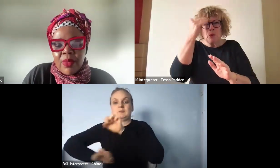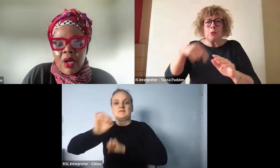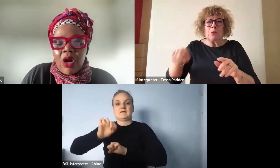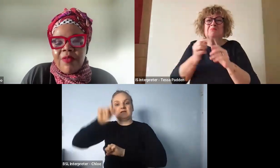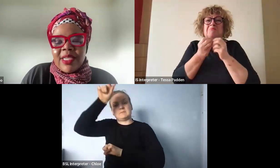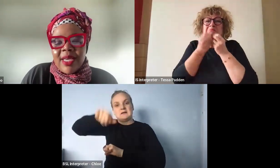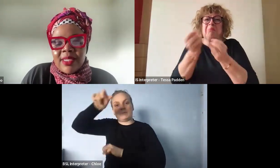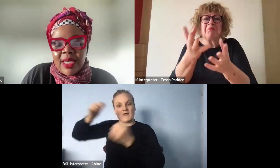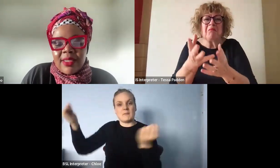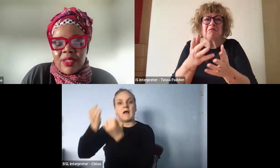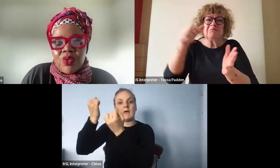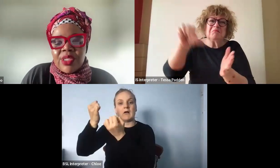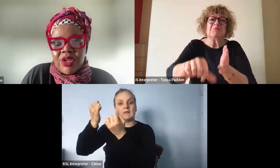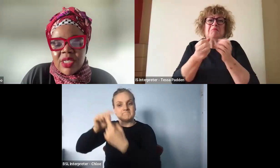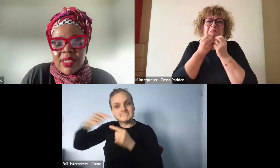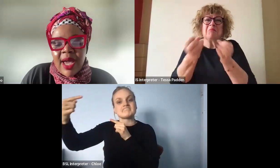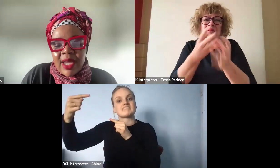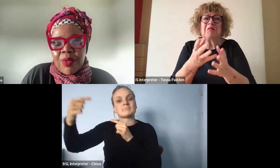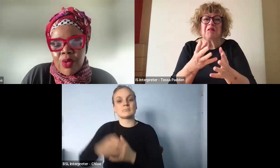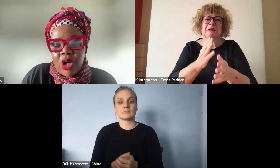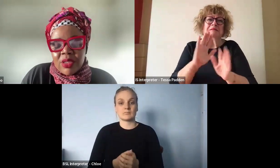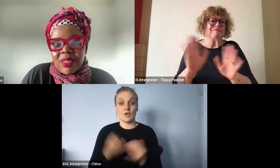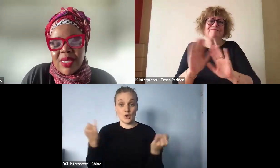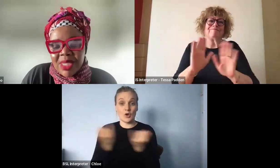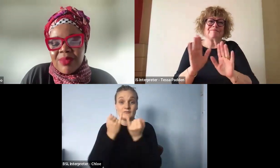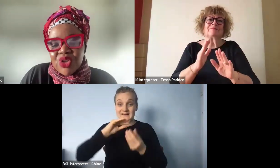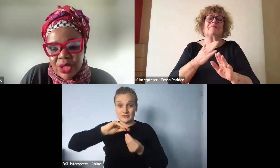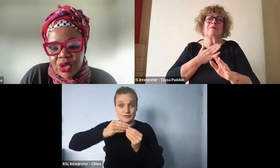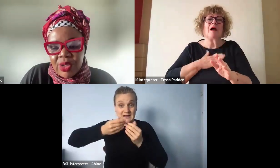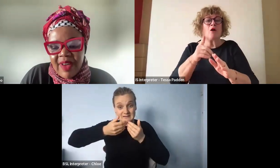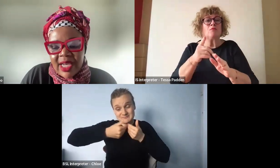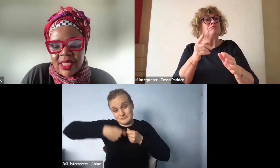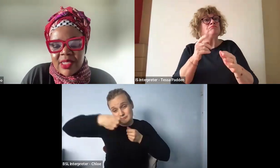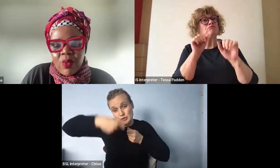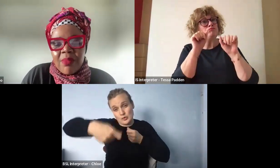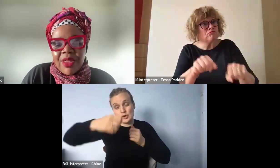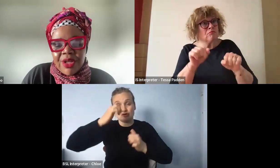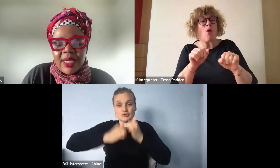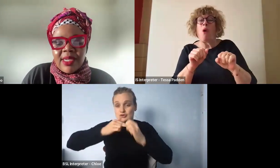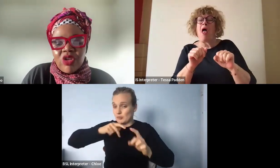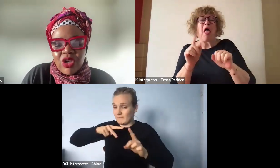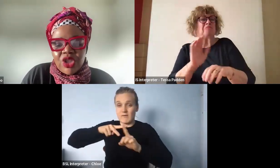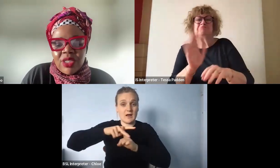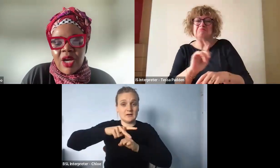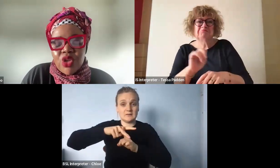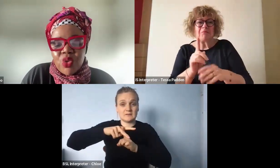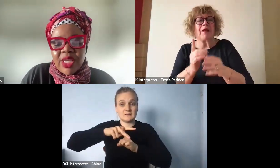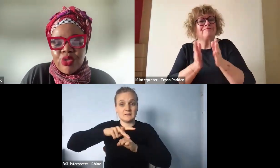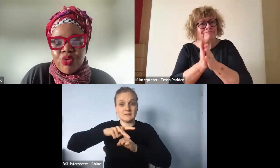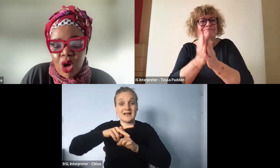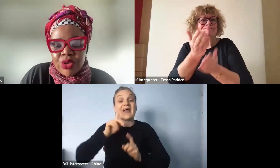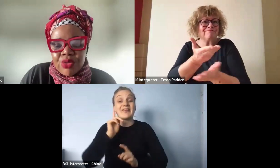power. Conflicts escalate into serious and prolonged, sometimes structural violence when methods and technologies